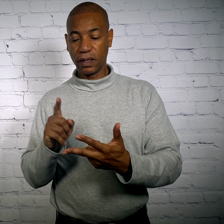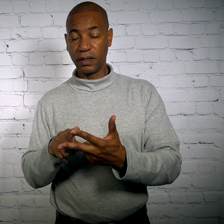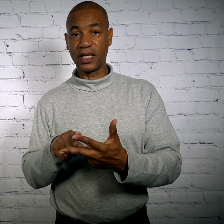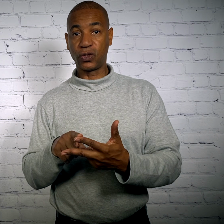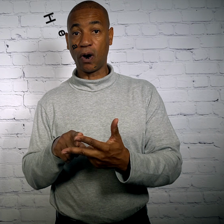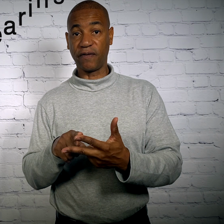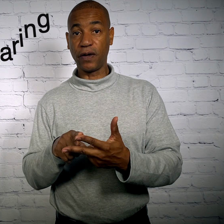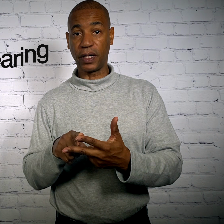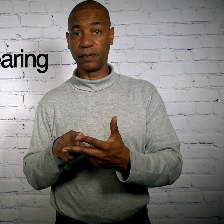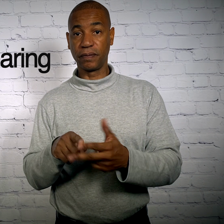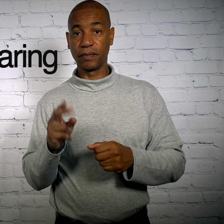Now let's do hard of hearing.